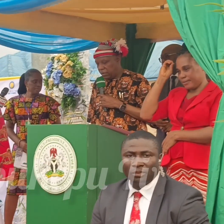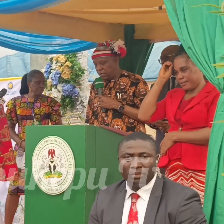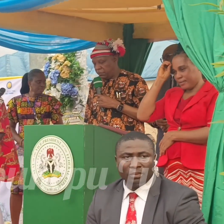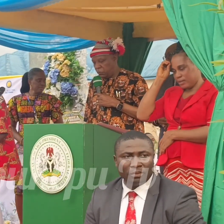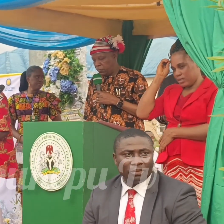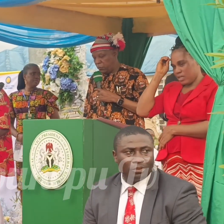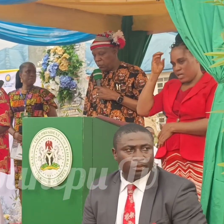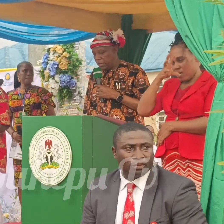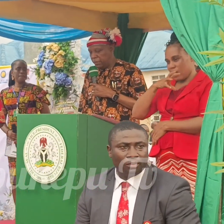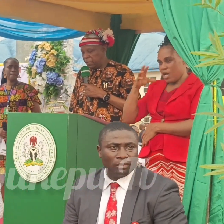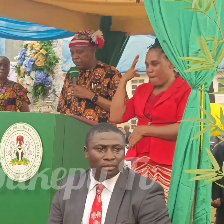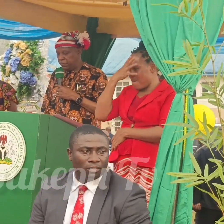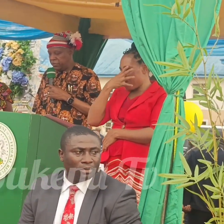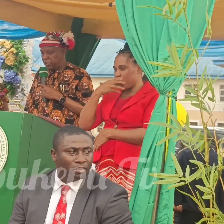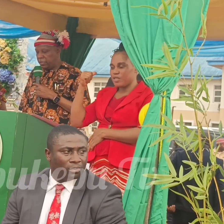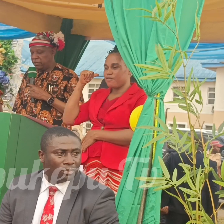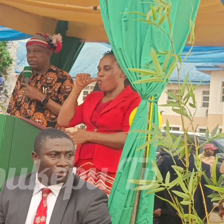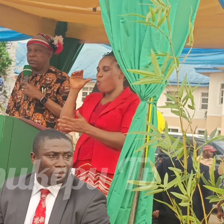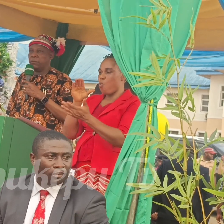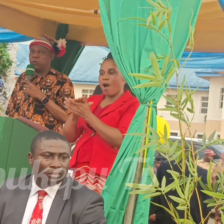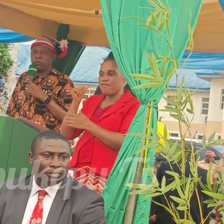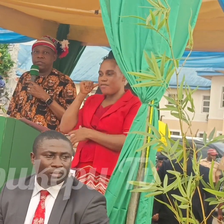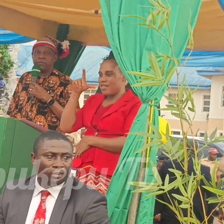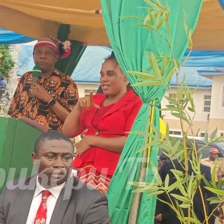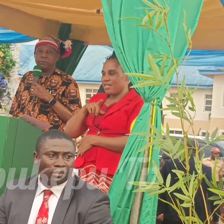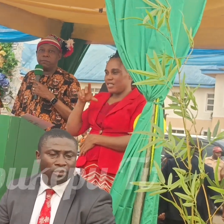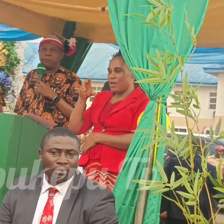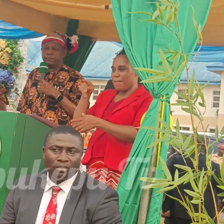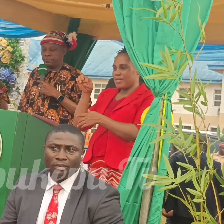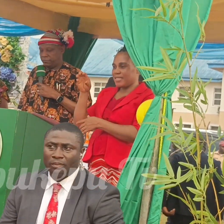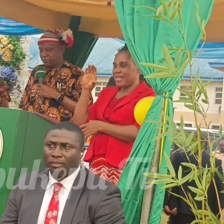and his beautiful wife, Lady Priscilla Chidima Oti.